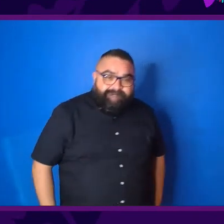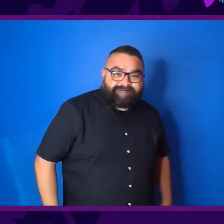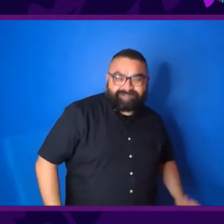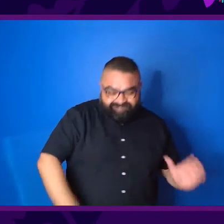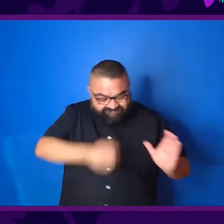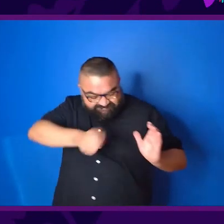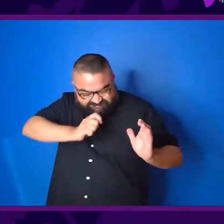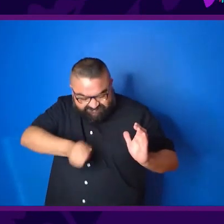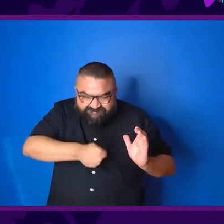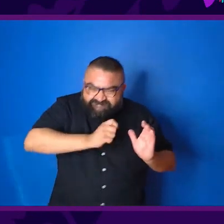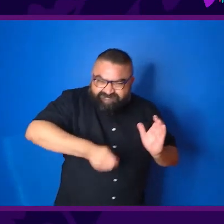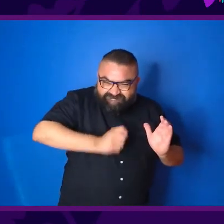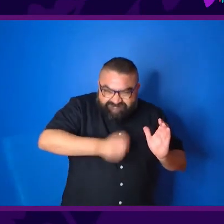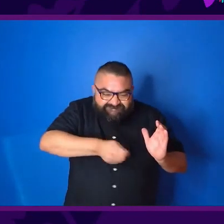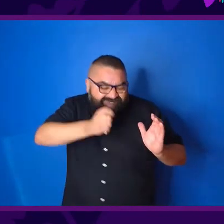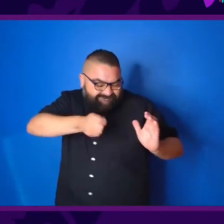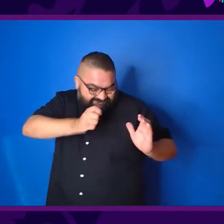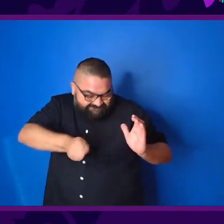Yeah.